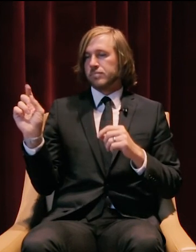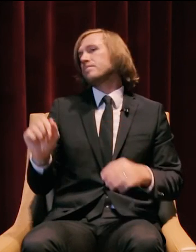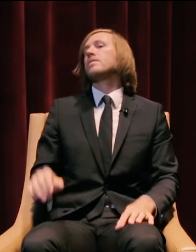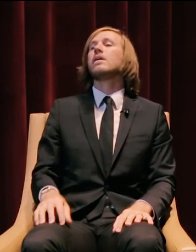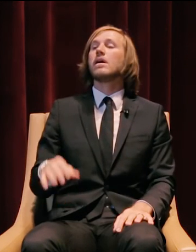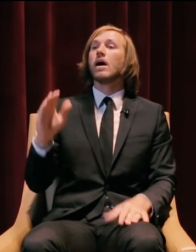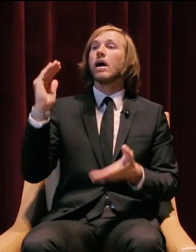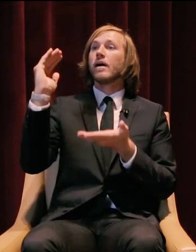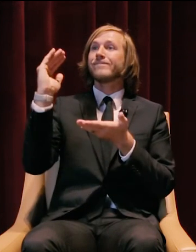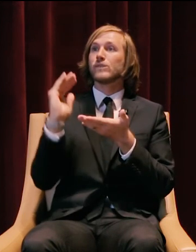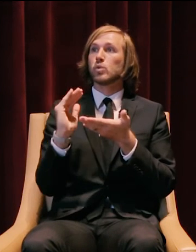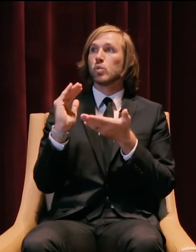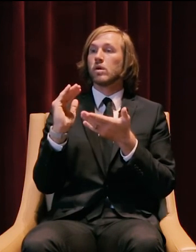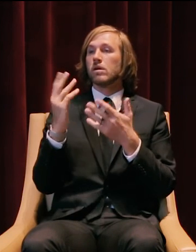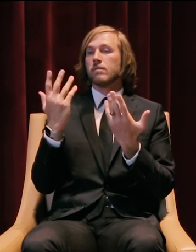The fewer,